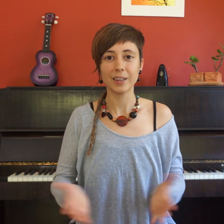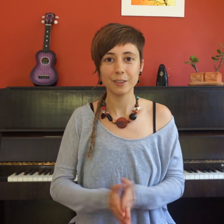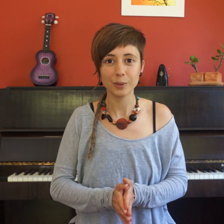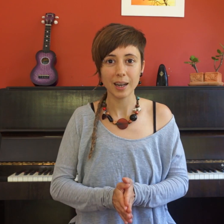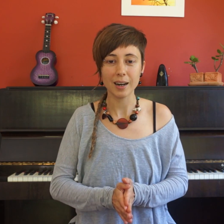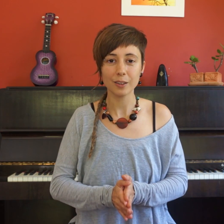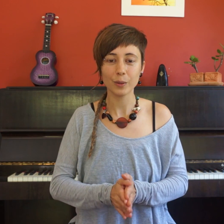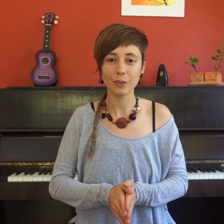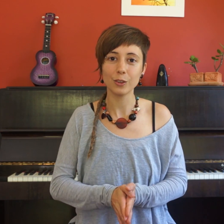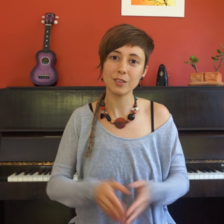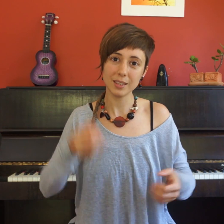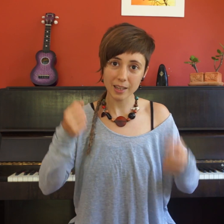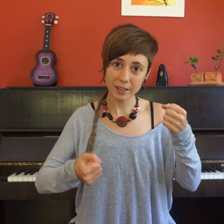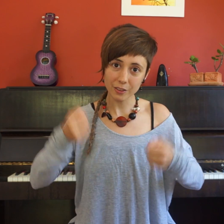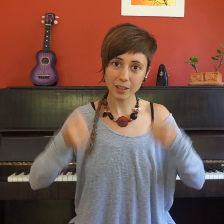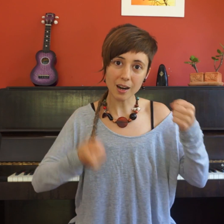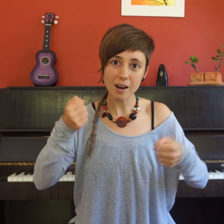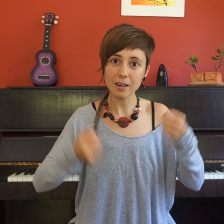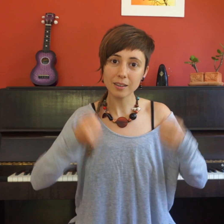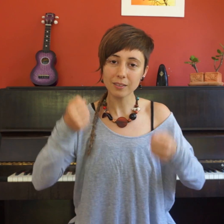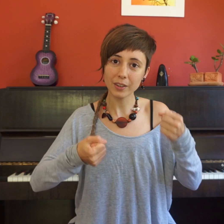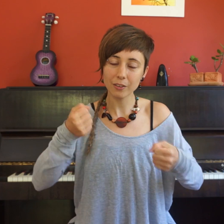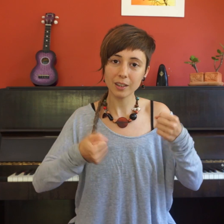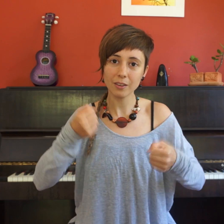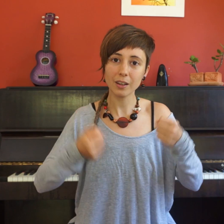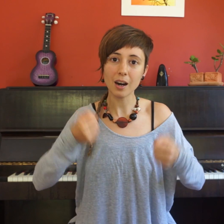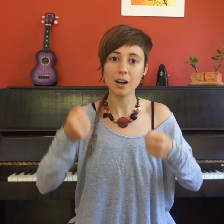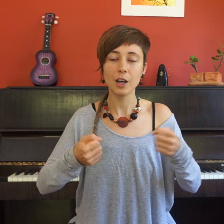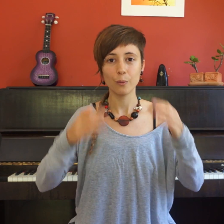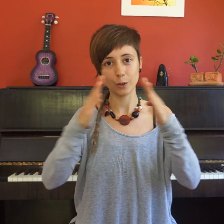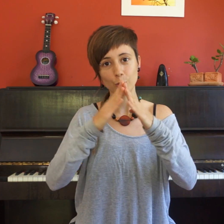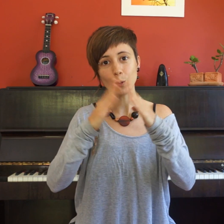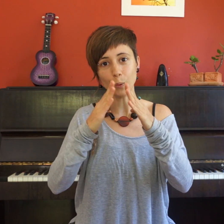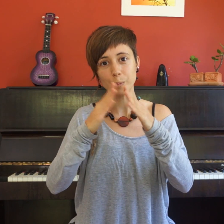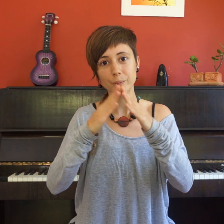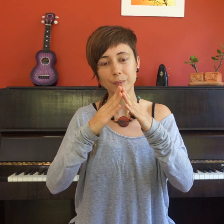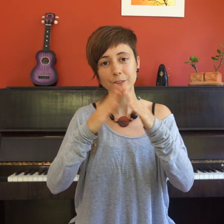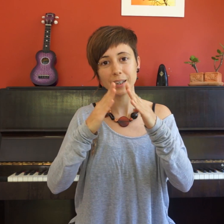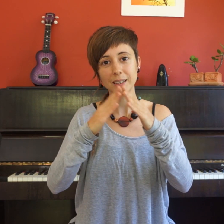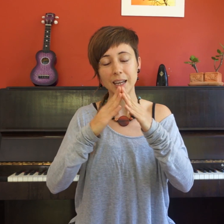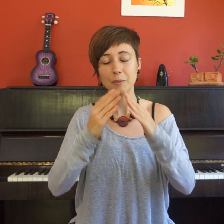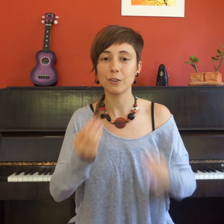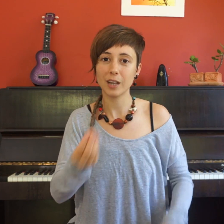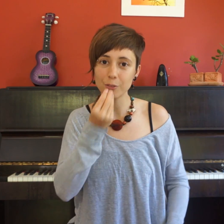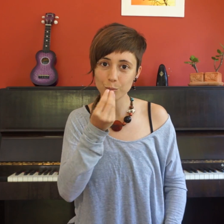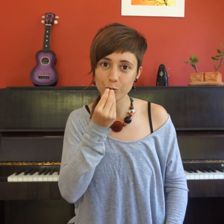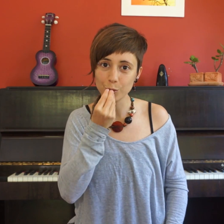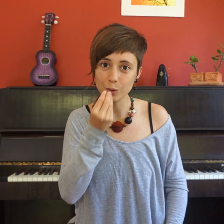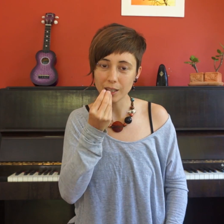okay sweetheart, we're gonna go sit down in the car, we're going in the car, we're gonna go home, right? And we're gonna have some food at